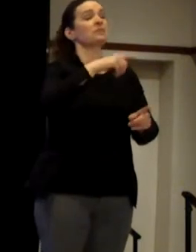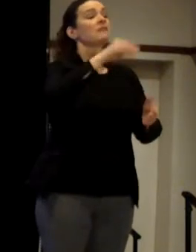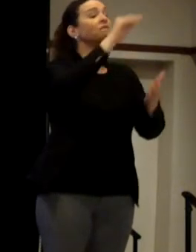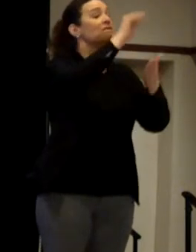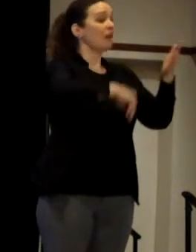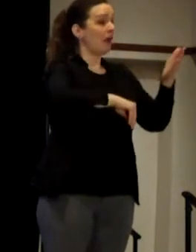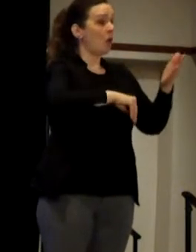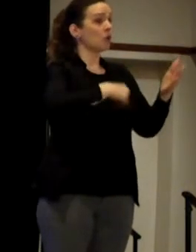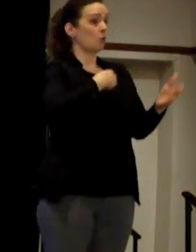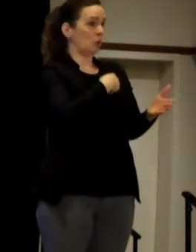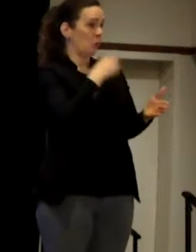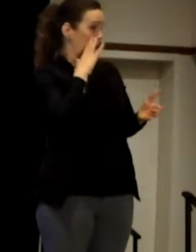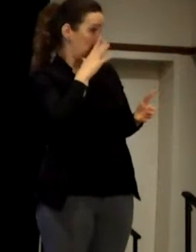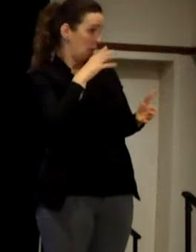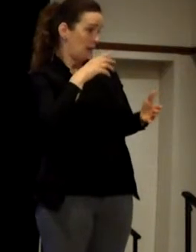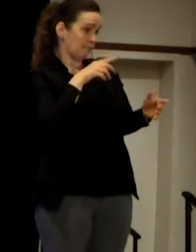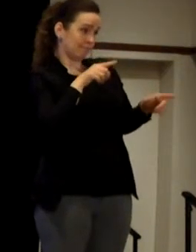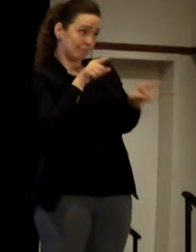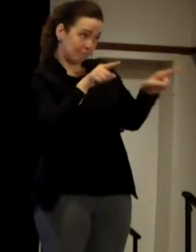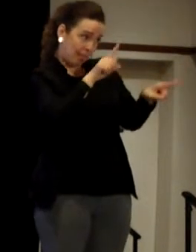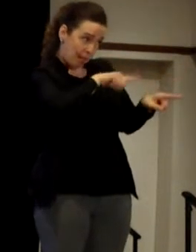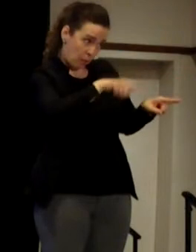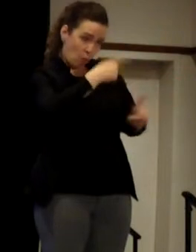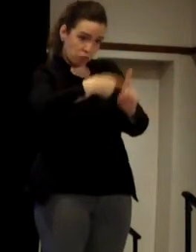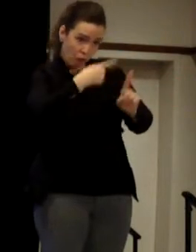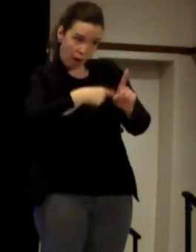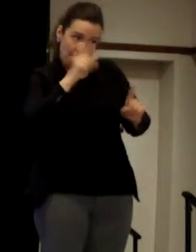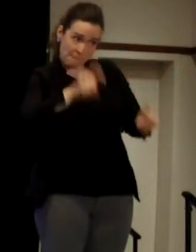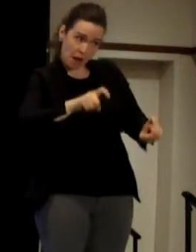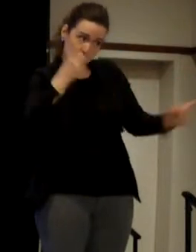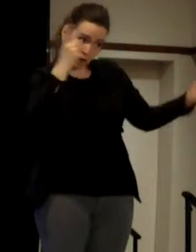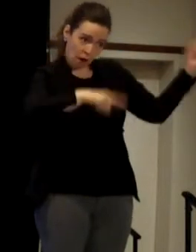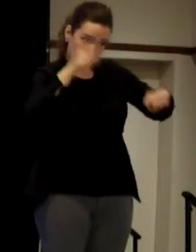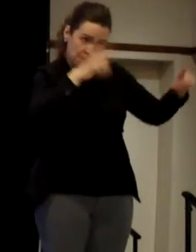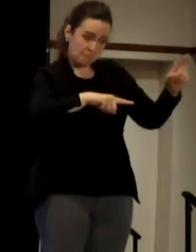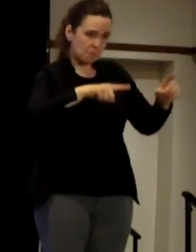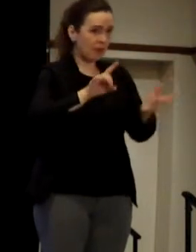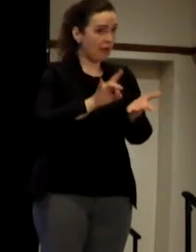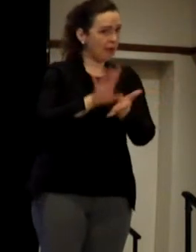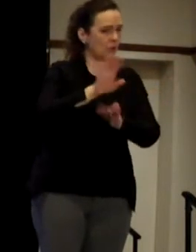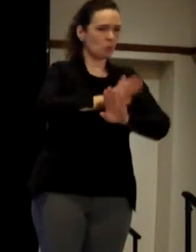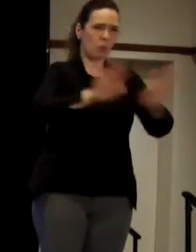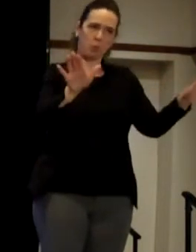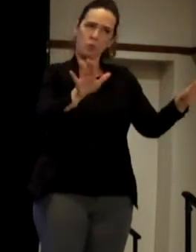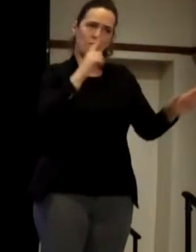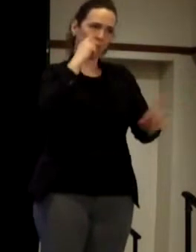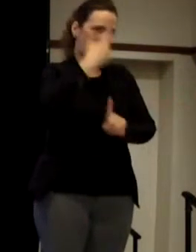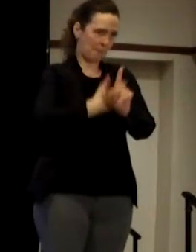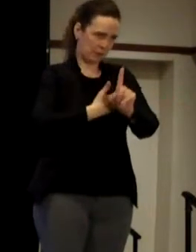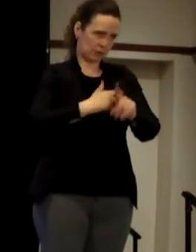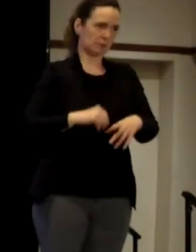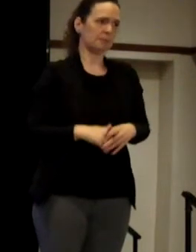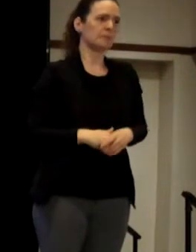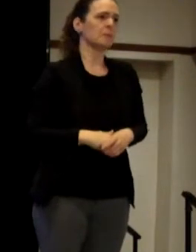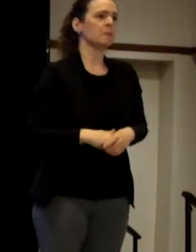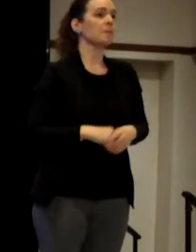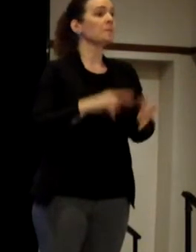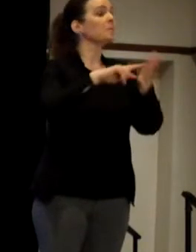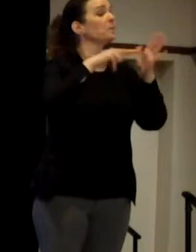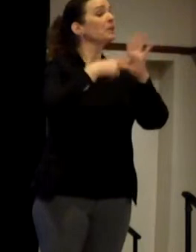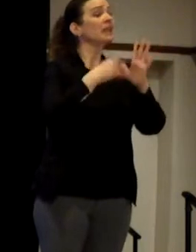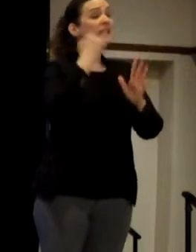fill it out with the tenant's permission. But as part of that, the landlord will agree that